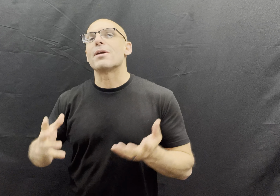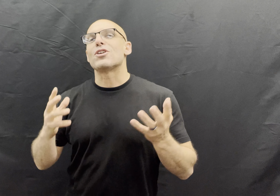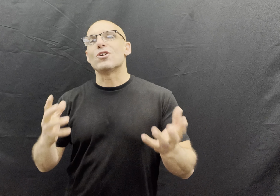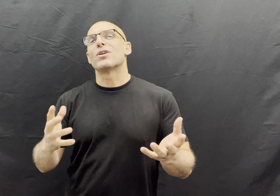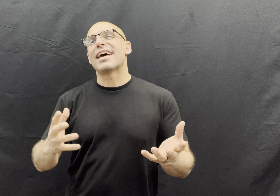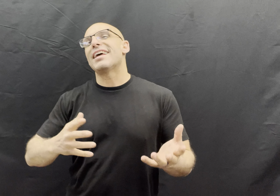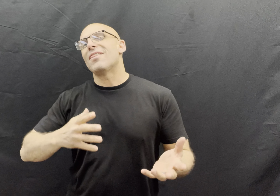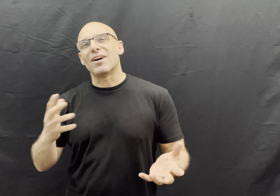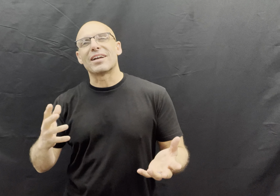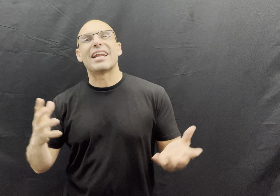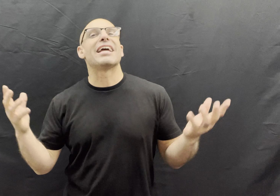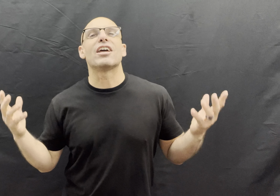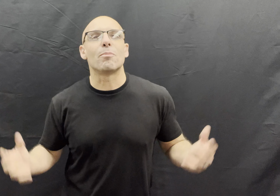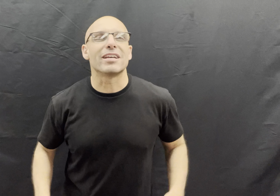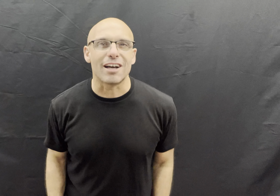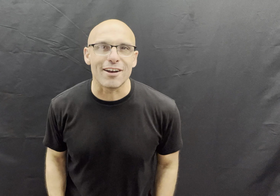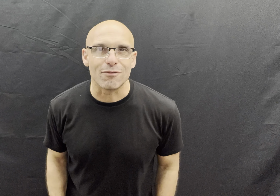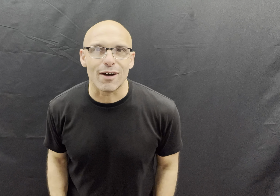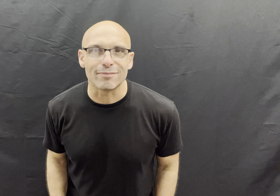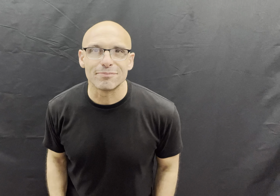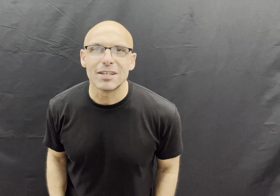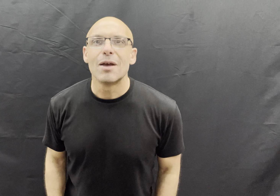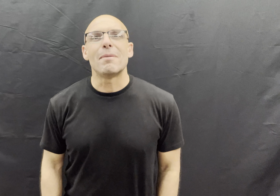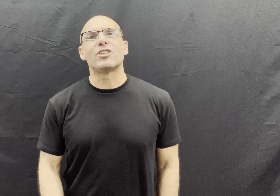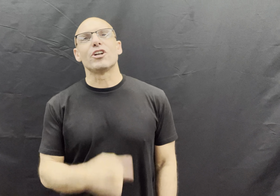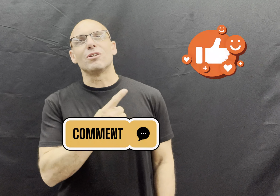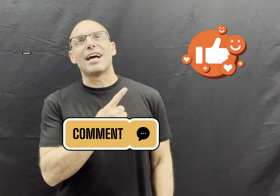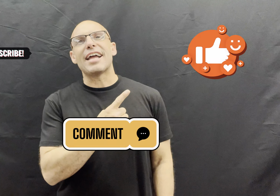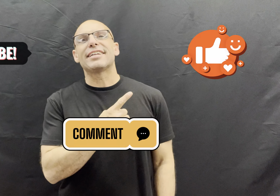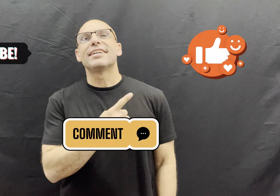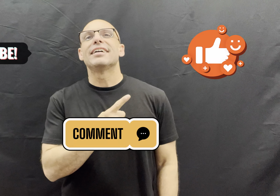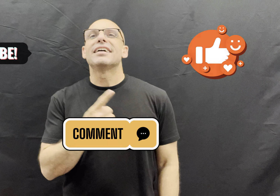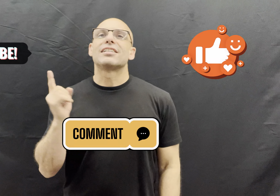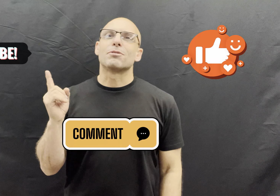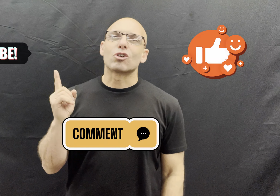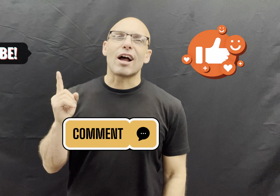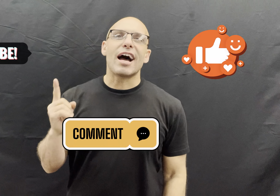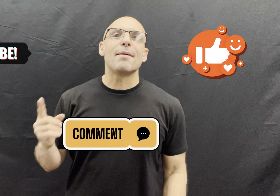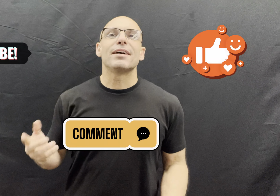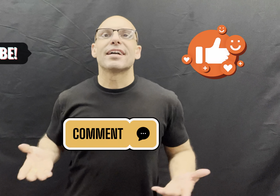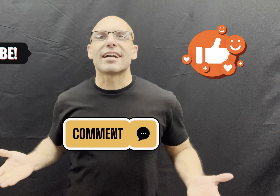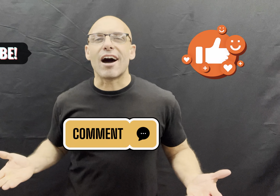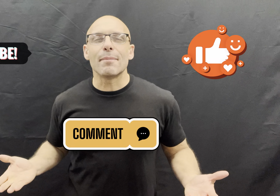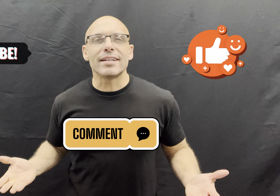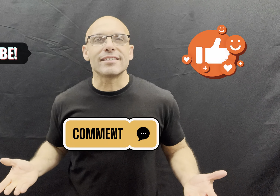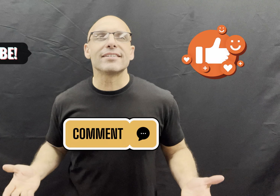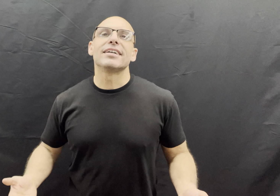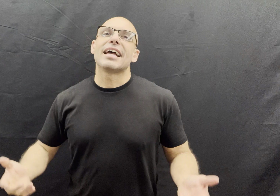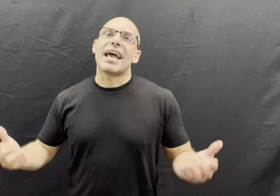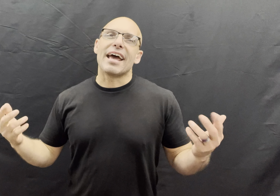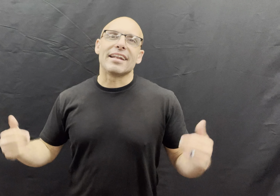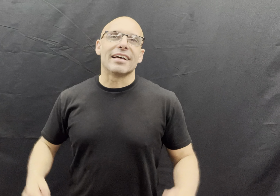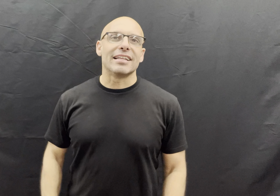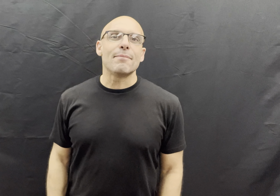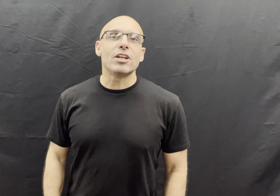You'll get it, they'll get it, it'll be a ton of fun. Make sure you like, subscribe, comment, and let me know